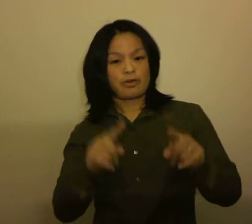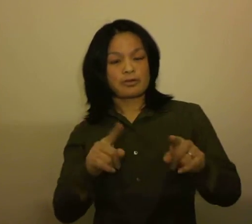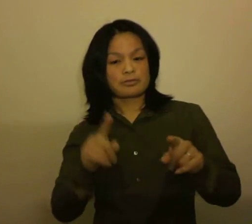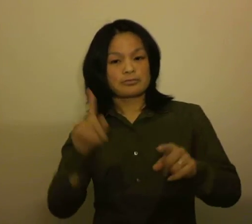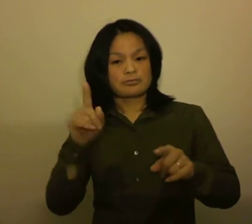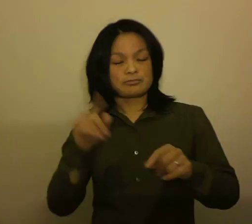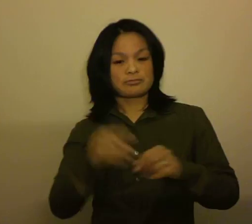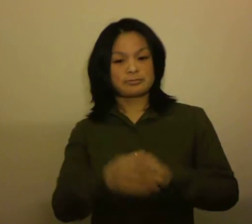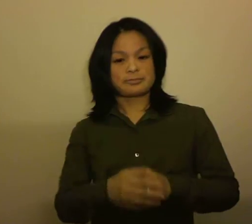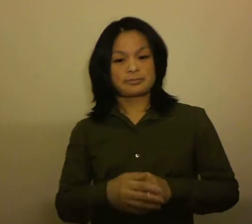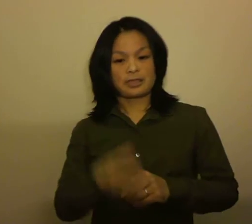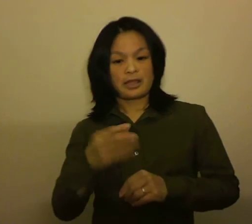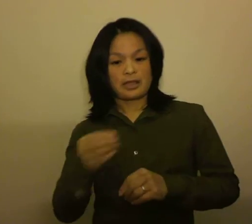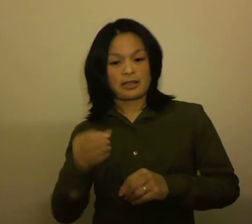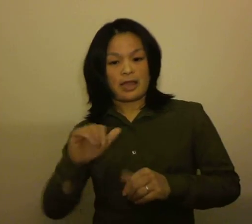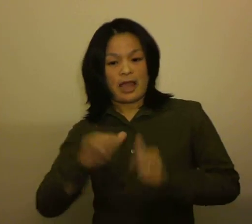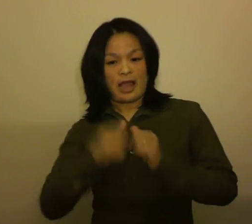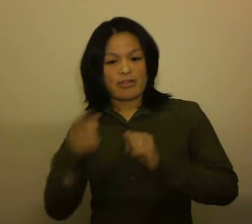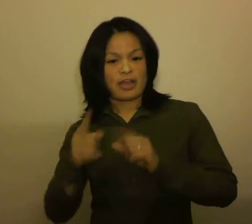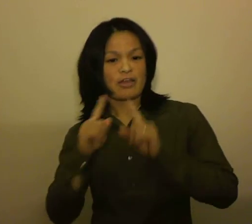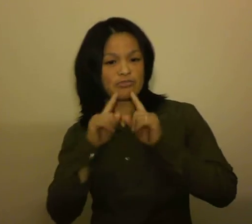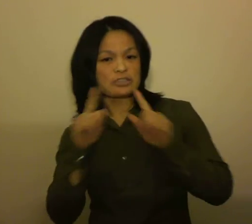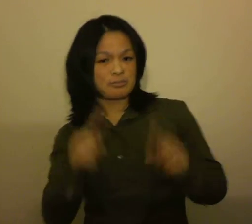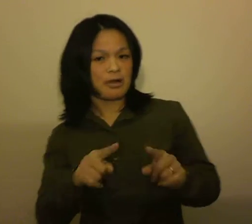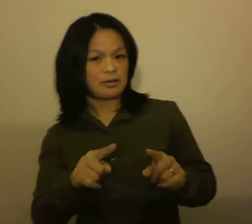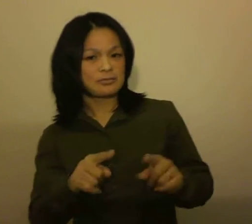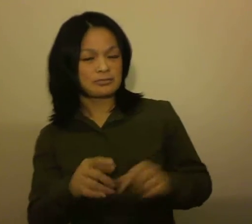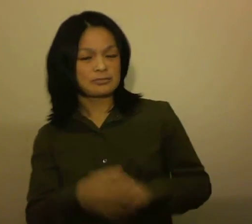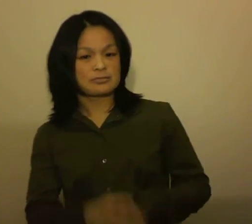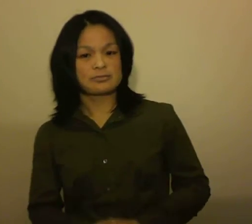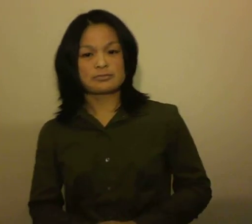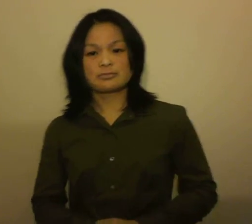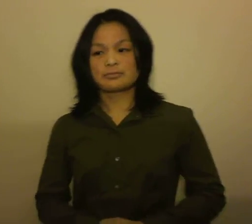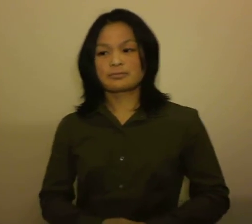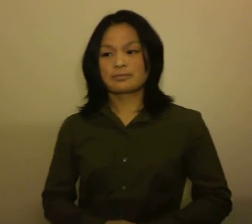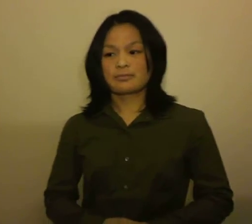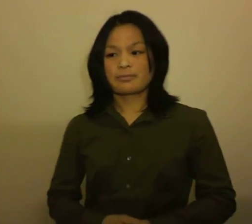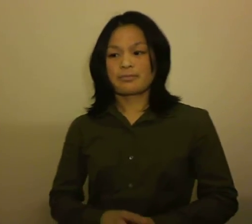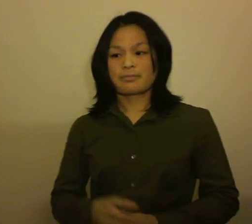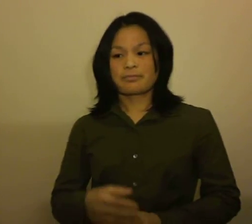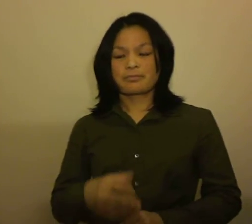responding to them. And then discuss this exercise with the entire group. Bring everyone together.